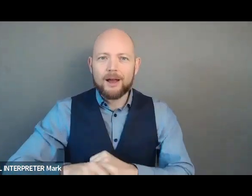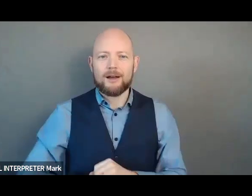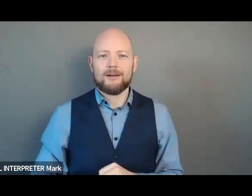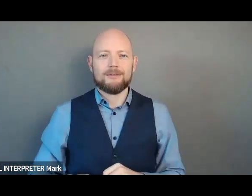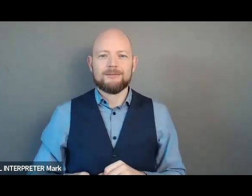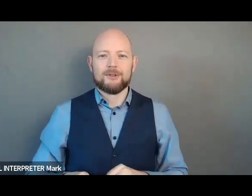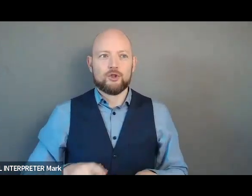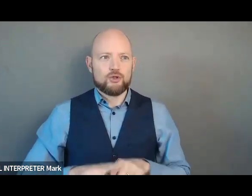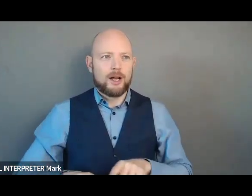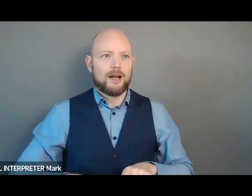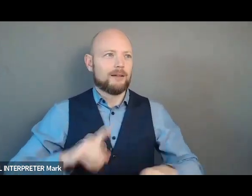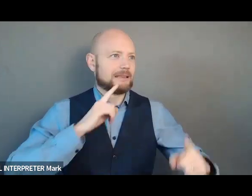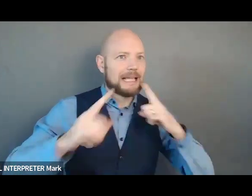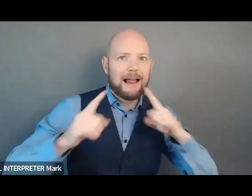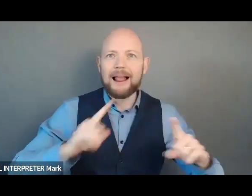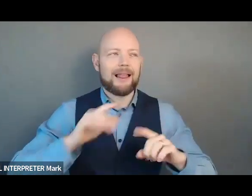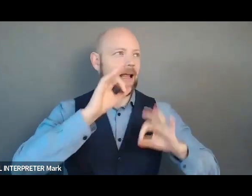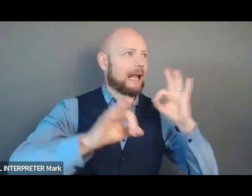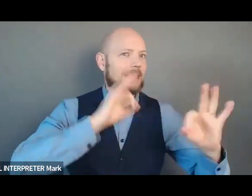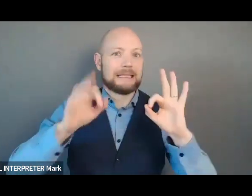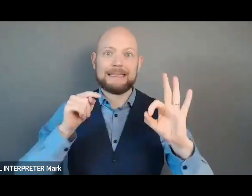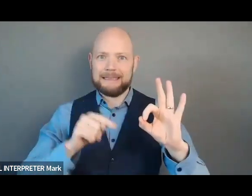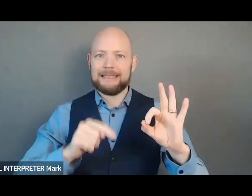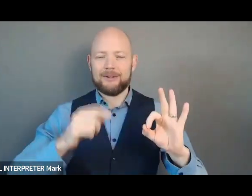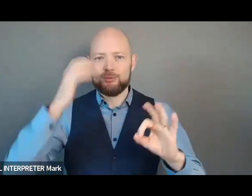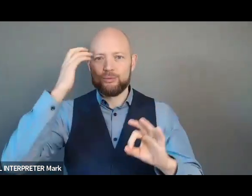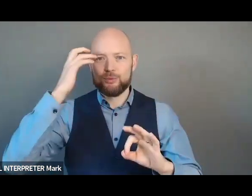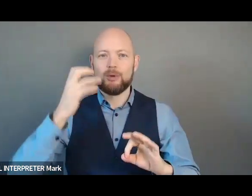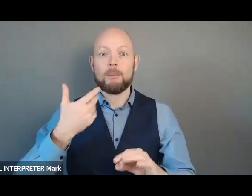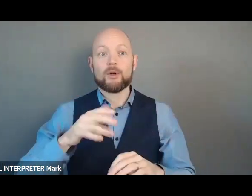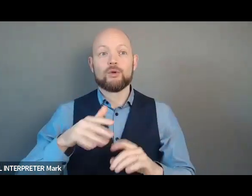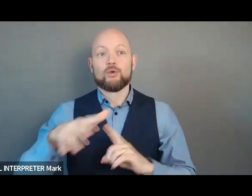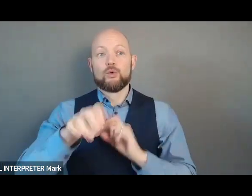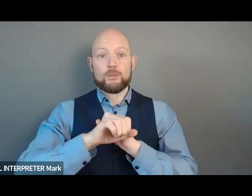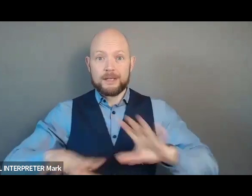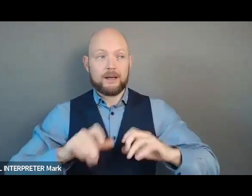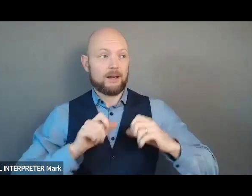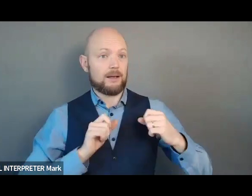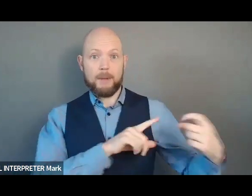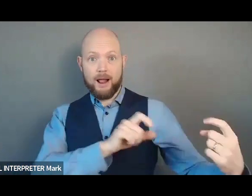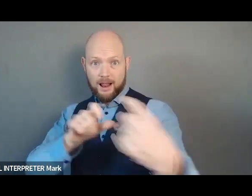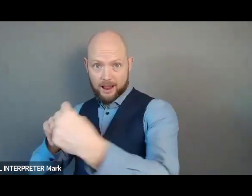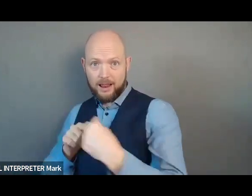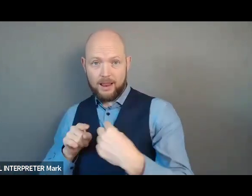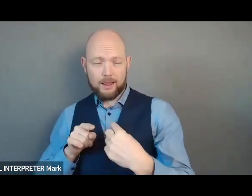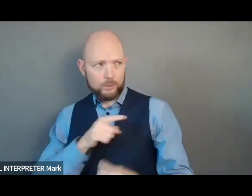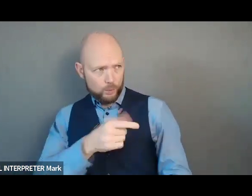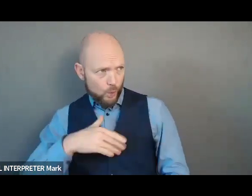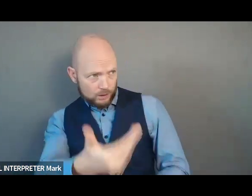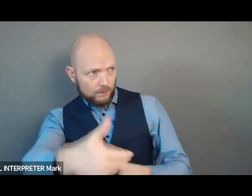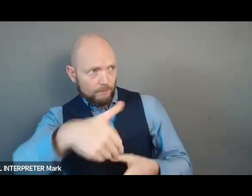interviews. That invitation rather, that really worked. You know, sending emails to people and saying, you know, would you be interested